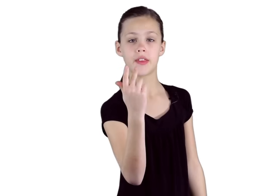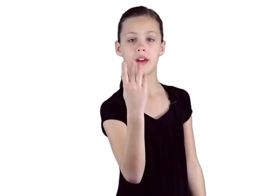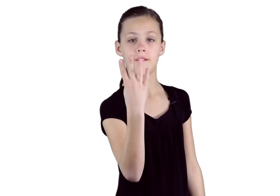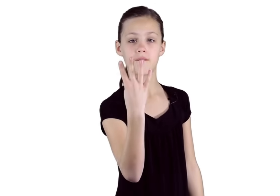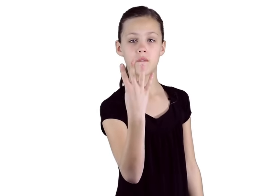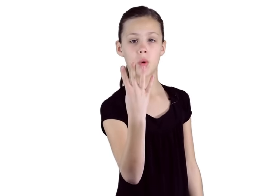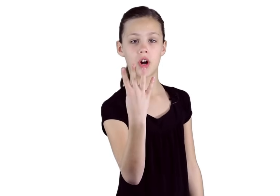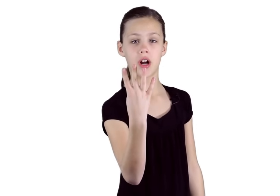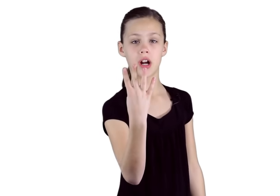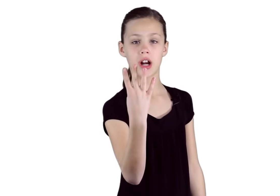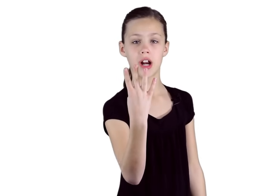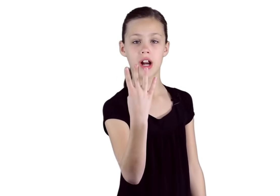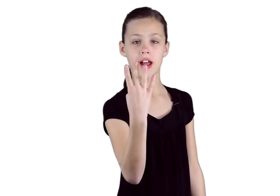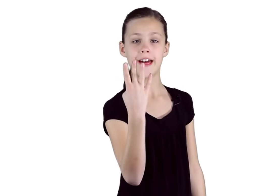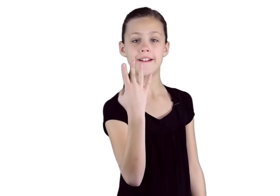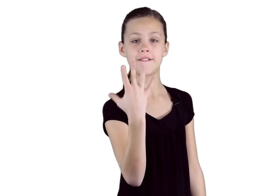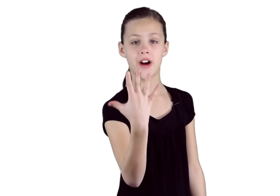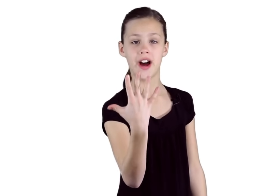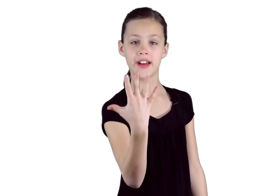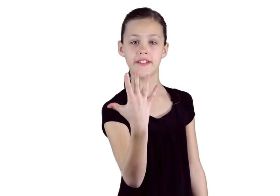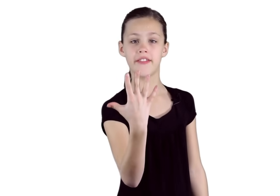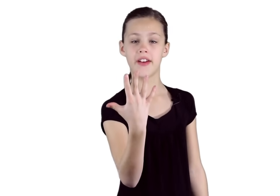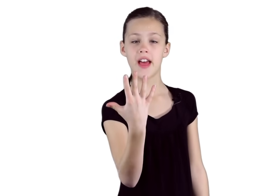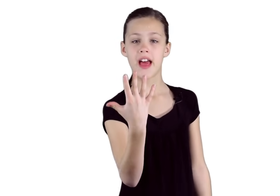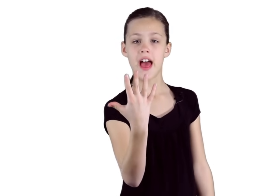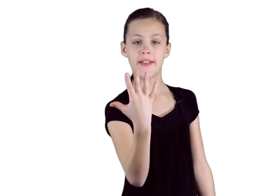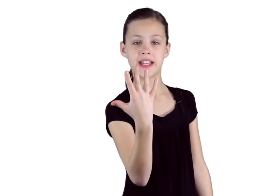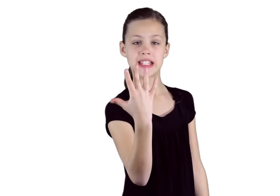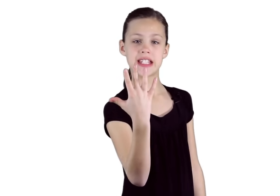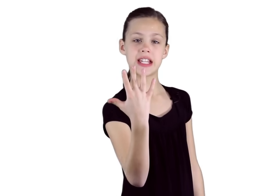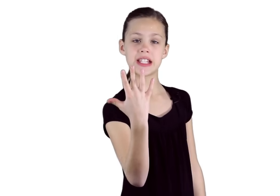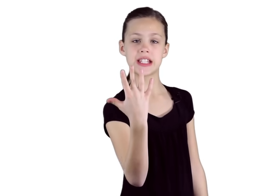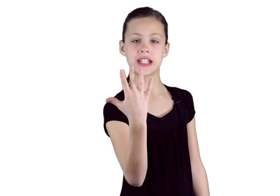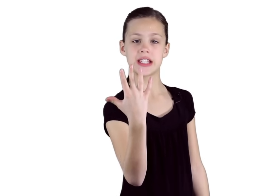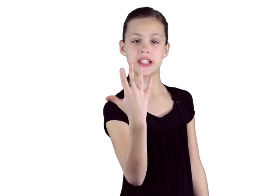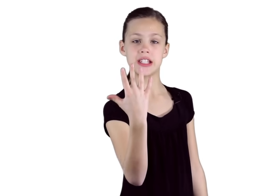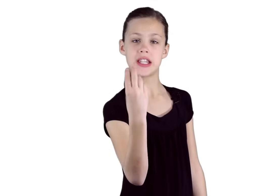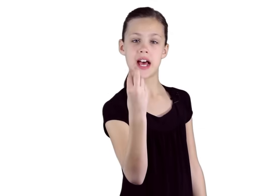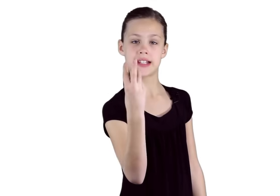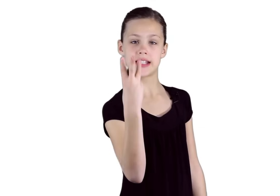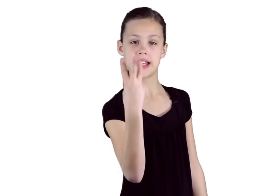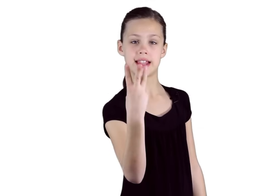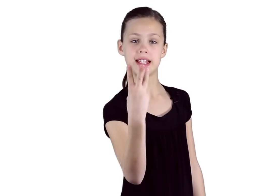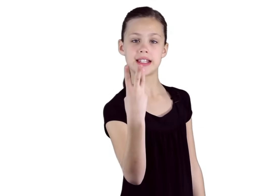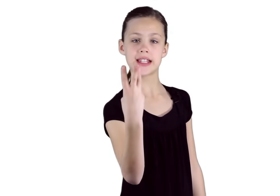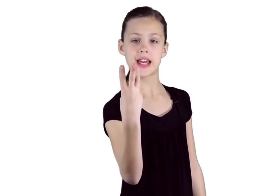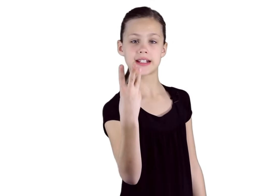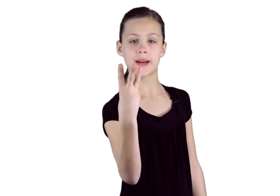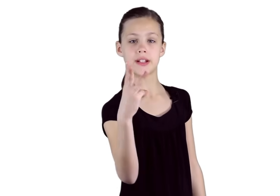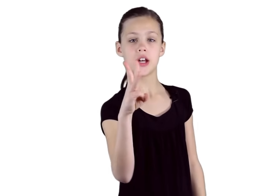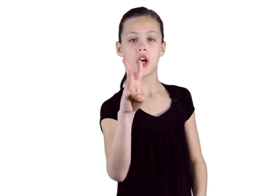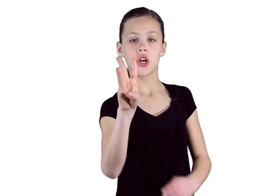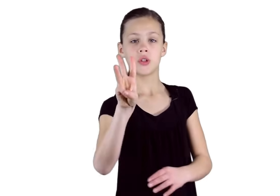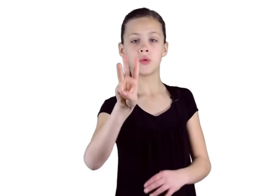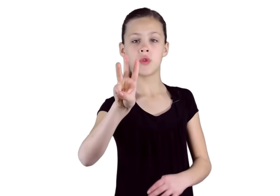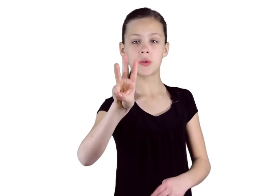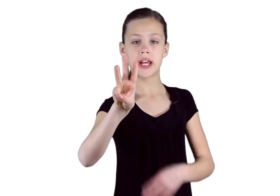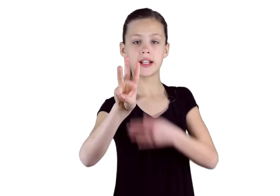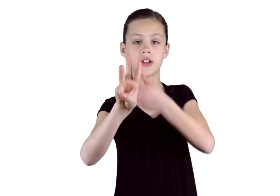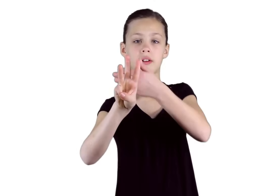4, 5 and then 6 is as I said this except you rotate your